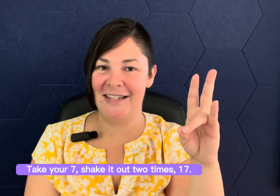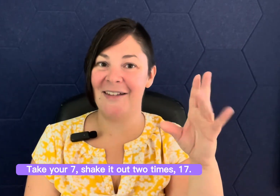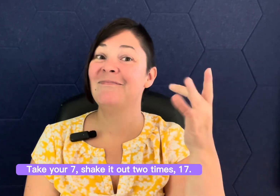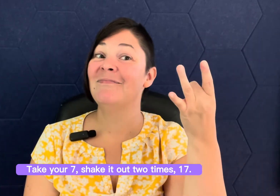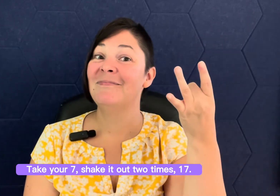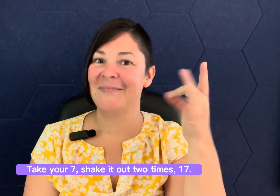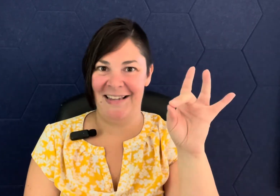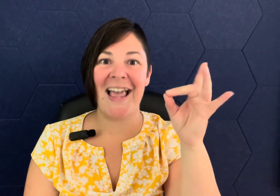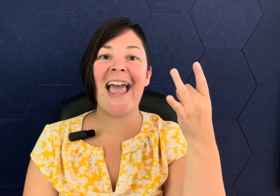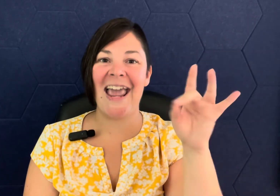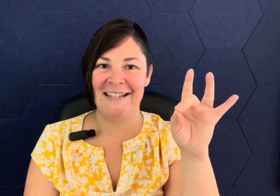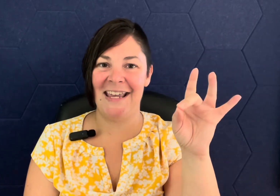17, 18,